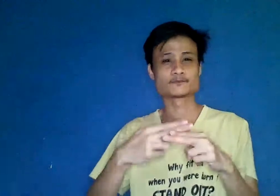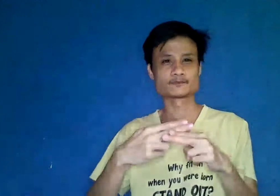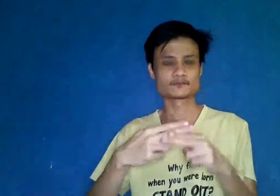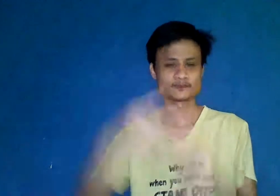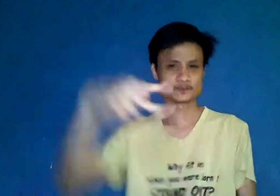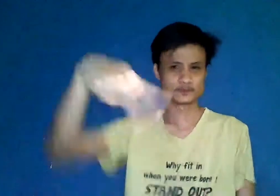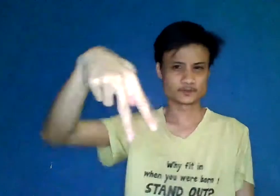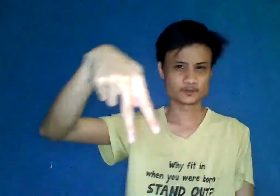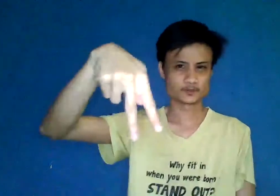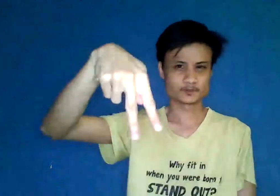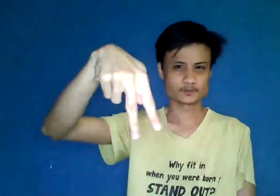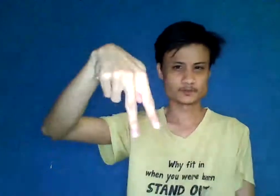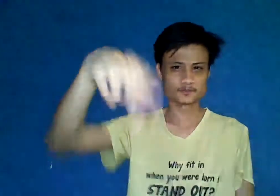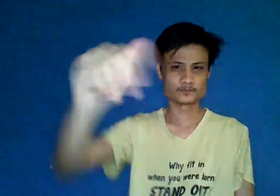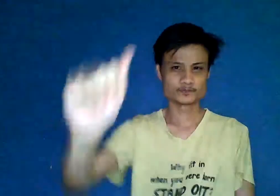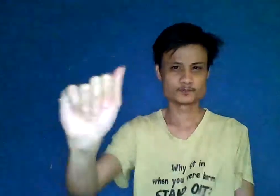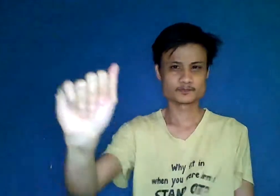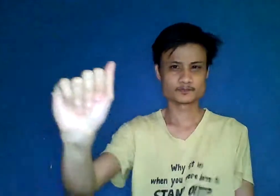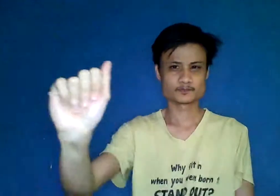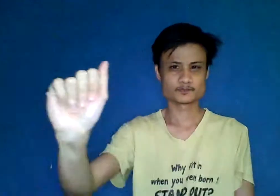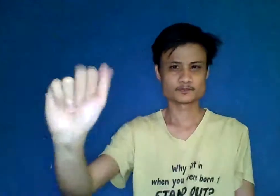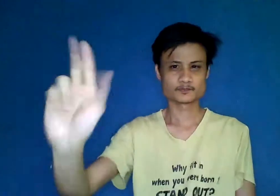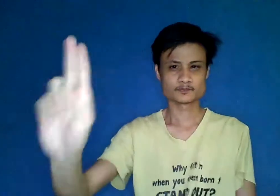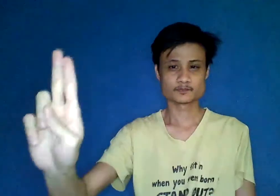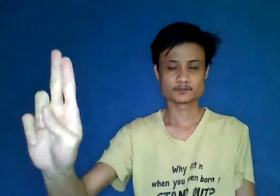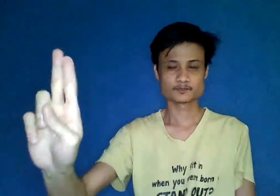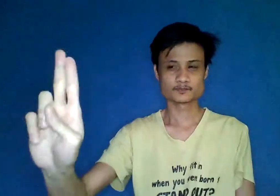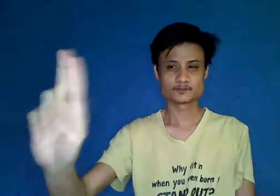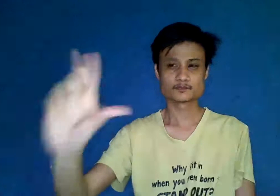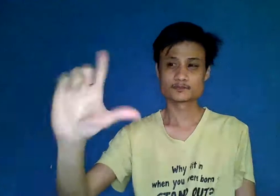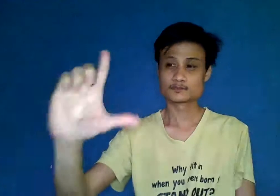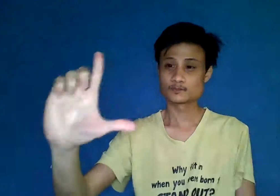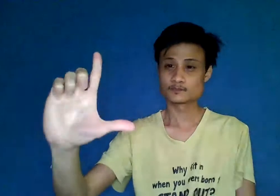Step into step. Step into